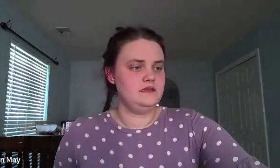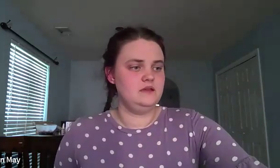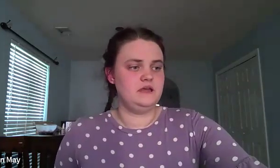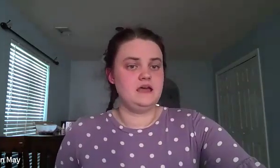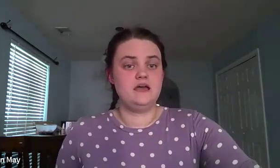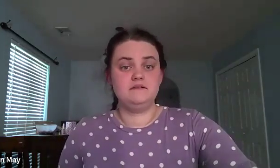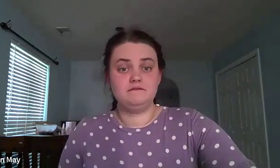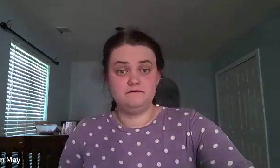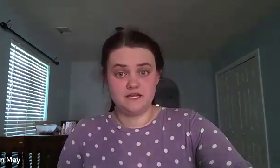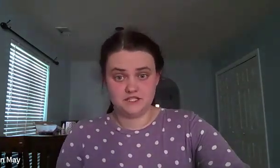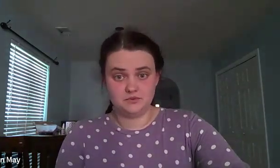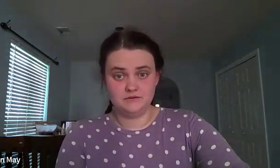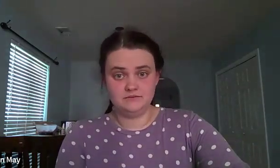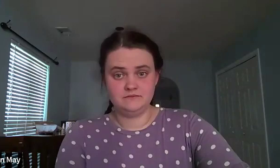Then we had vegetable,